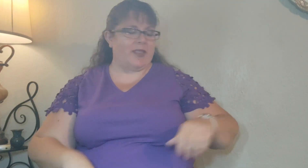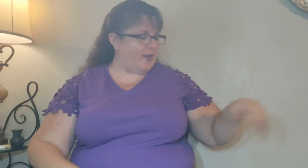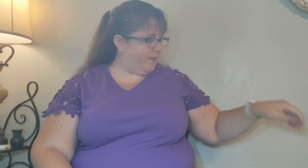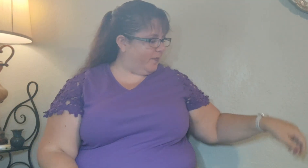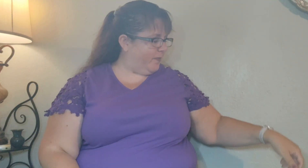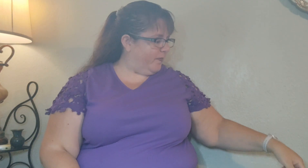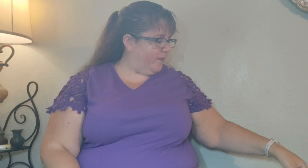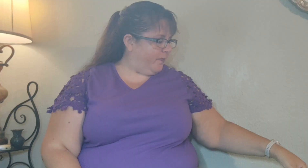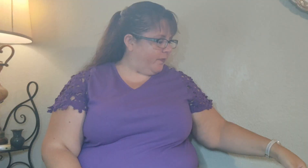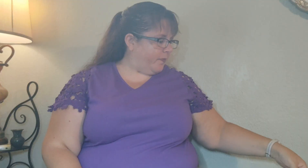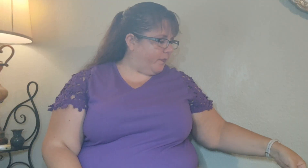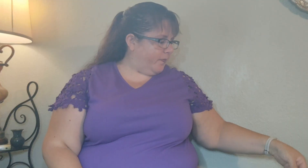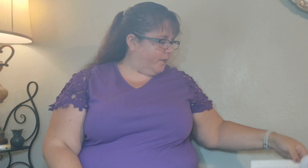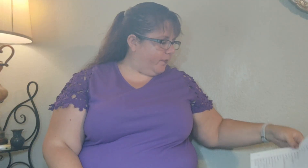thing.